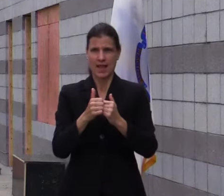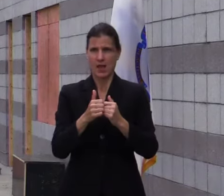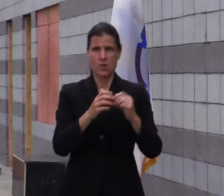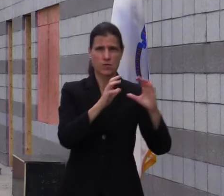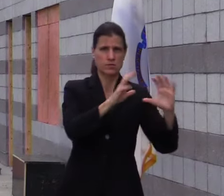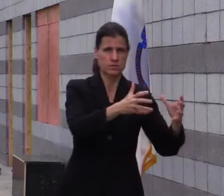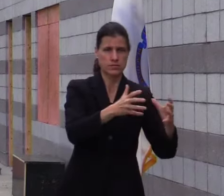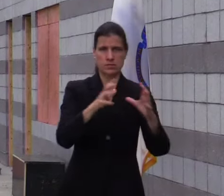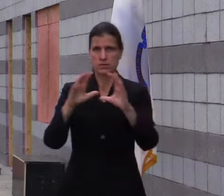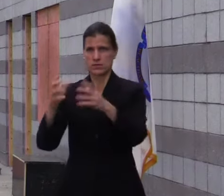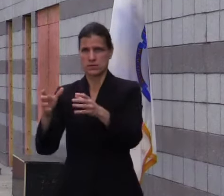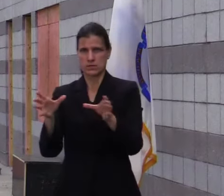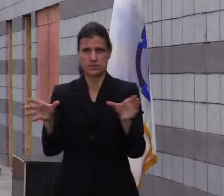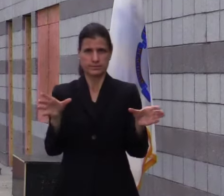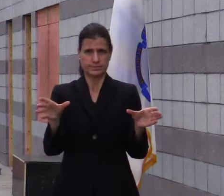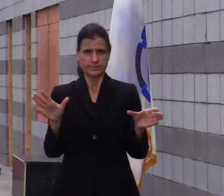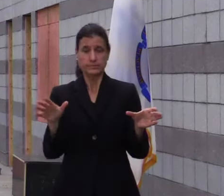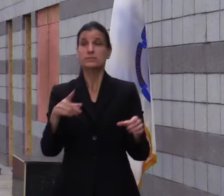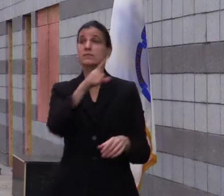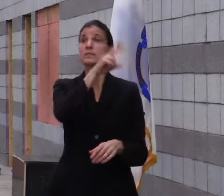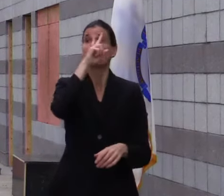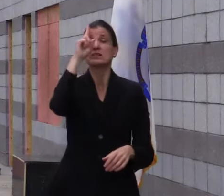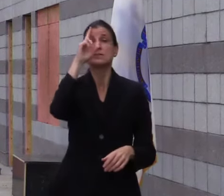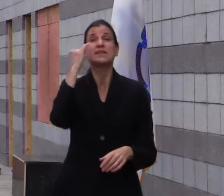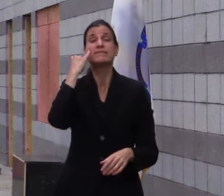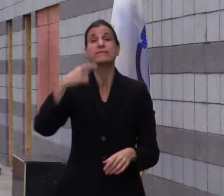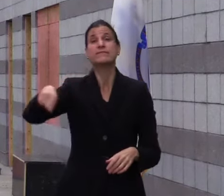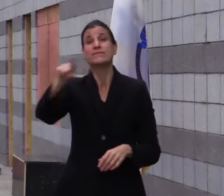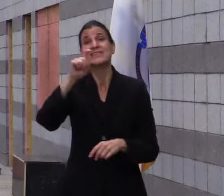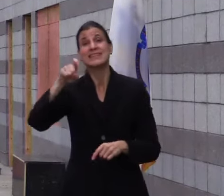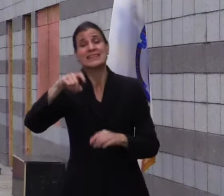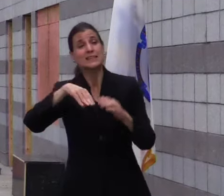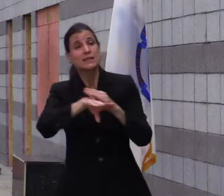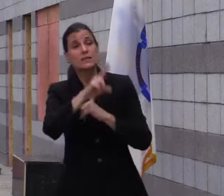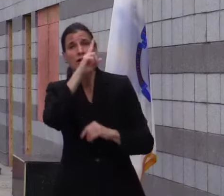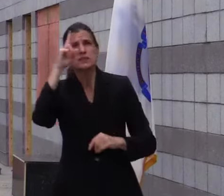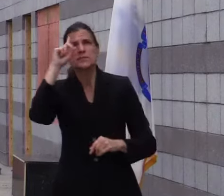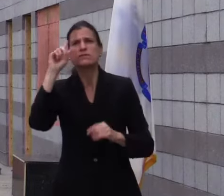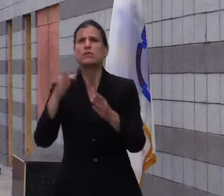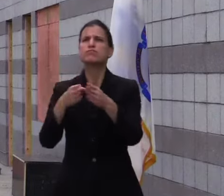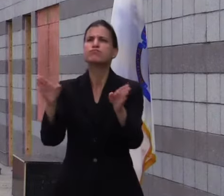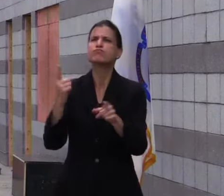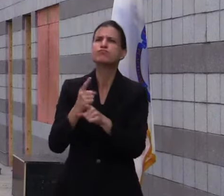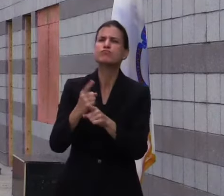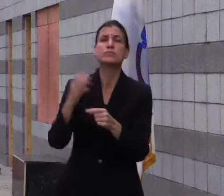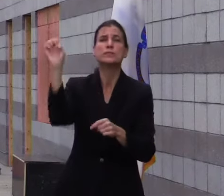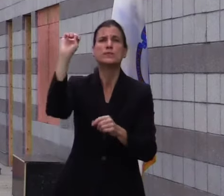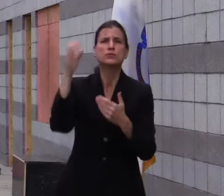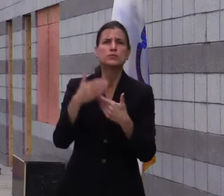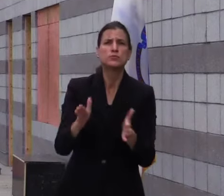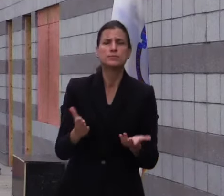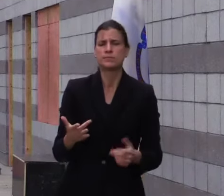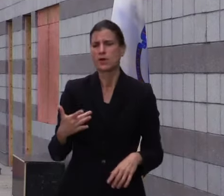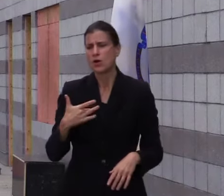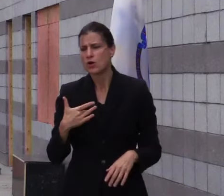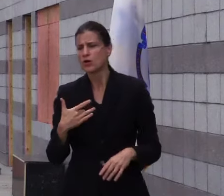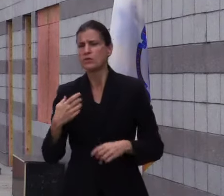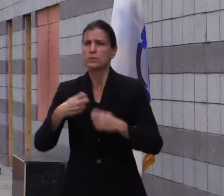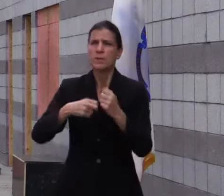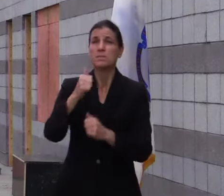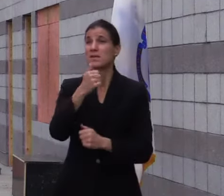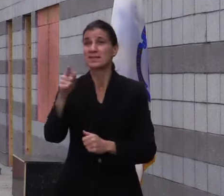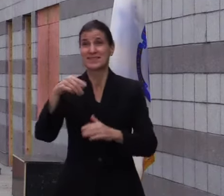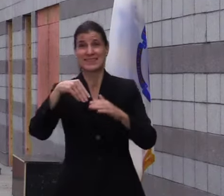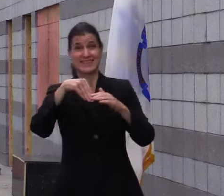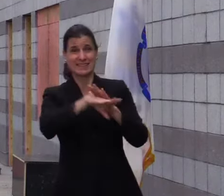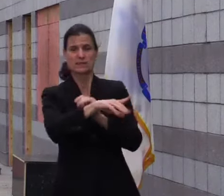are now testing everybody who comes through the ER or comes through admission. They're testing everybody. There's one hospital in